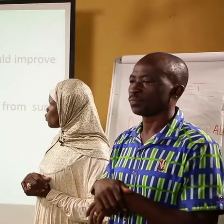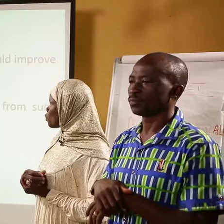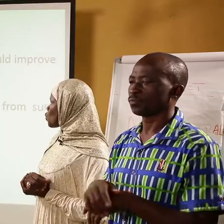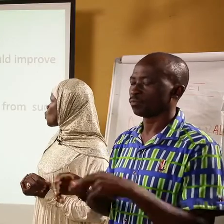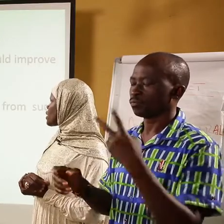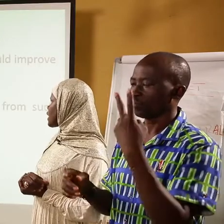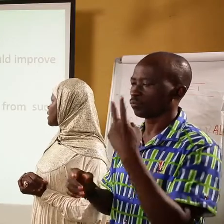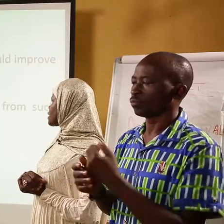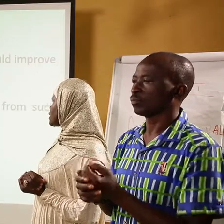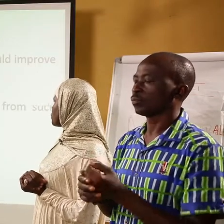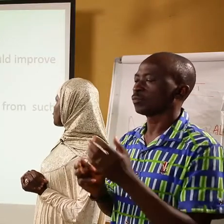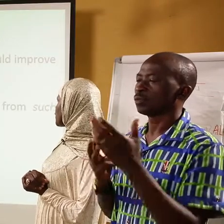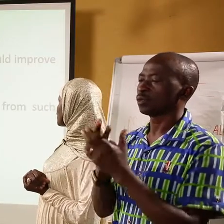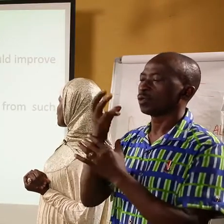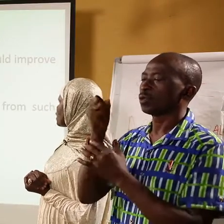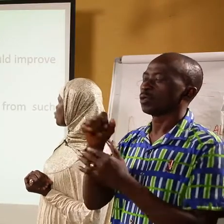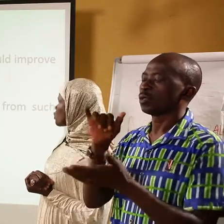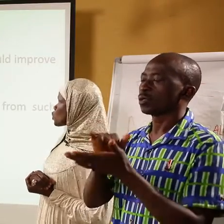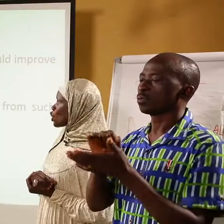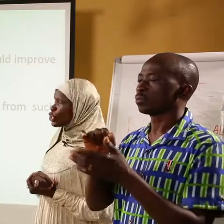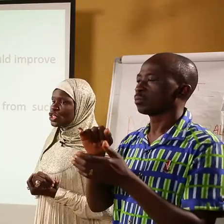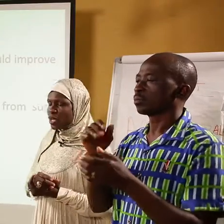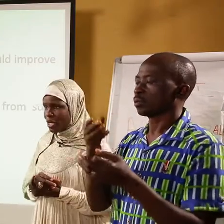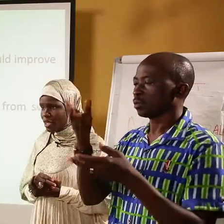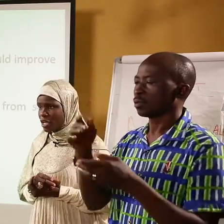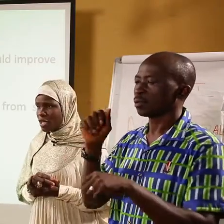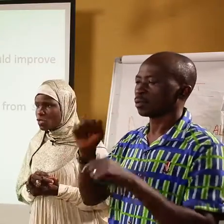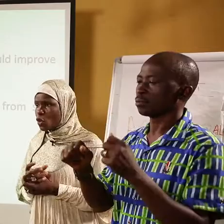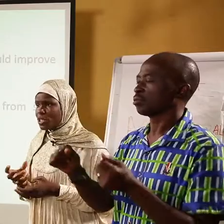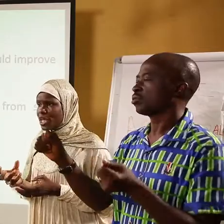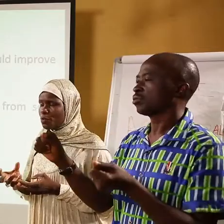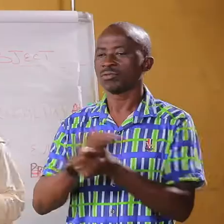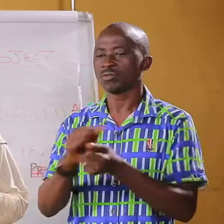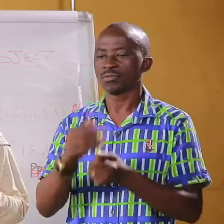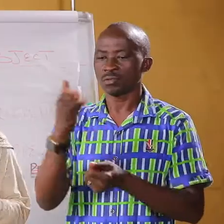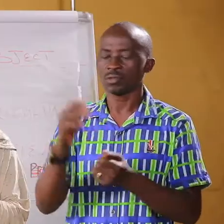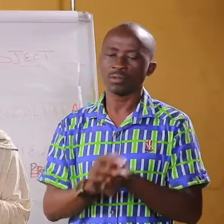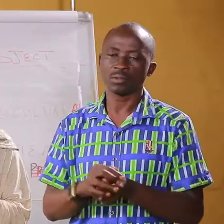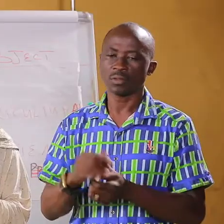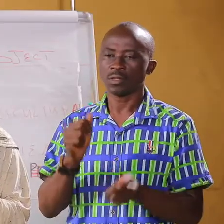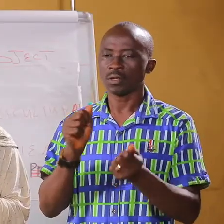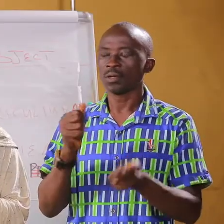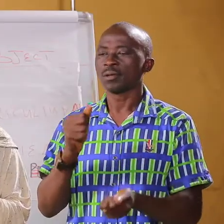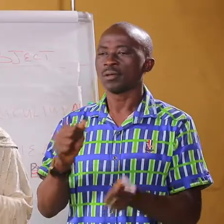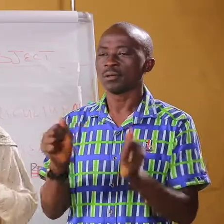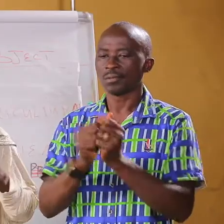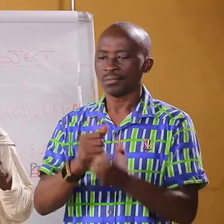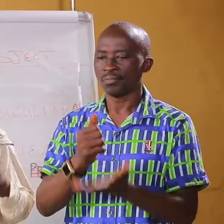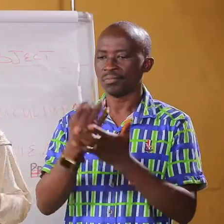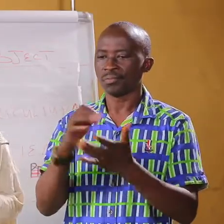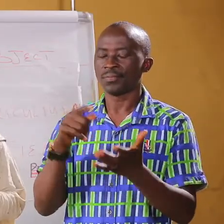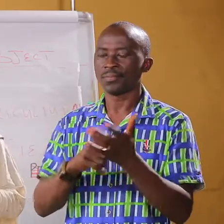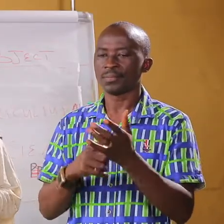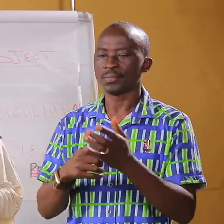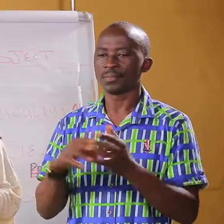Number 2, weeds can easily be eradicated from such land. So with the help of overgrazing, since there are so